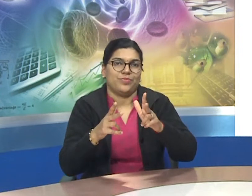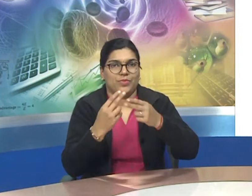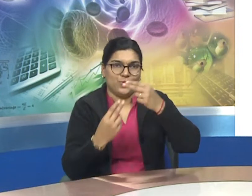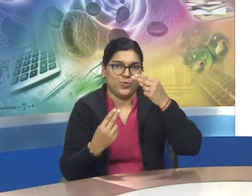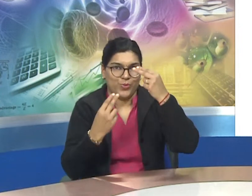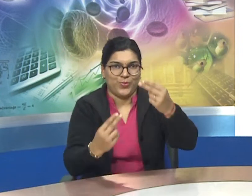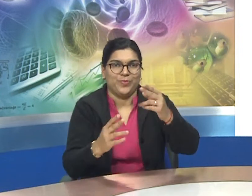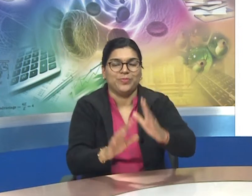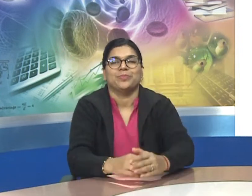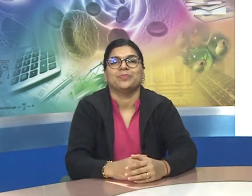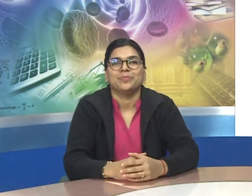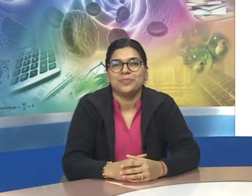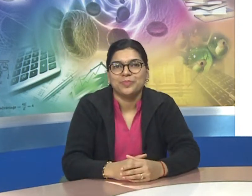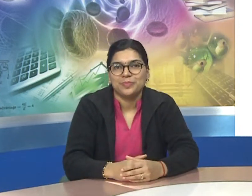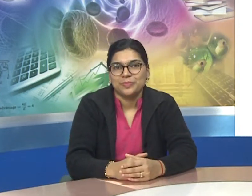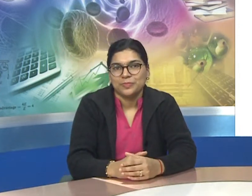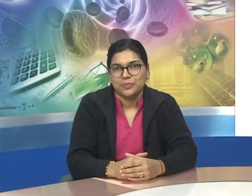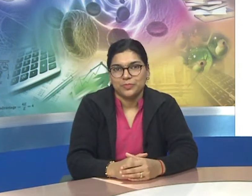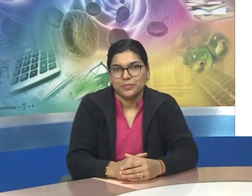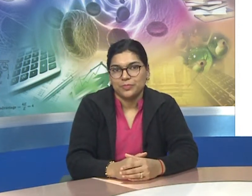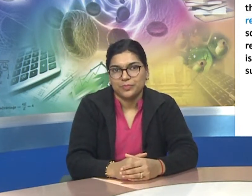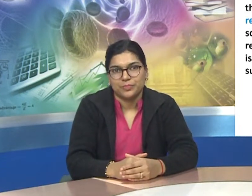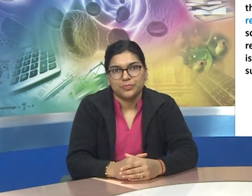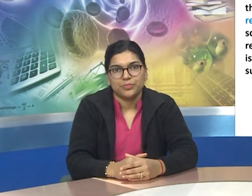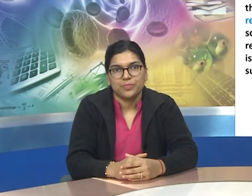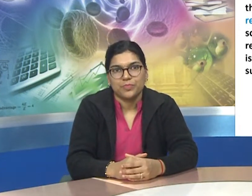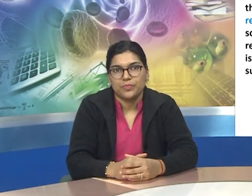Let us understand this now further.